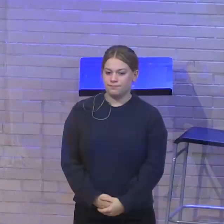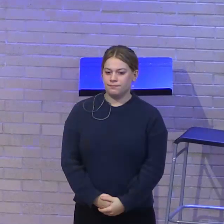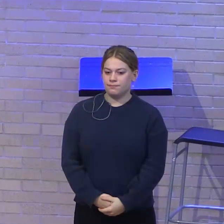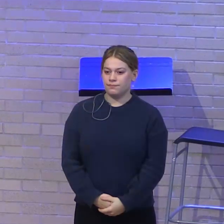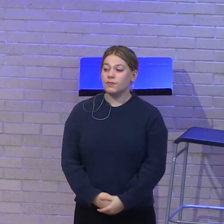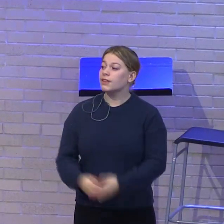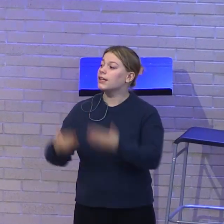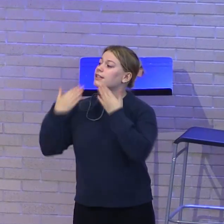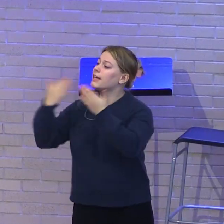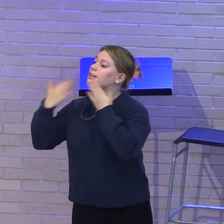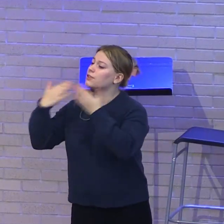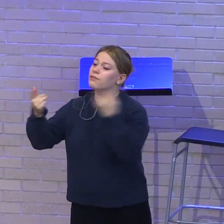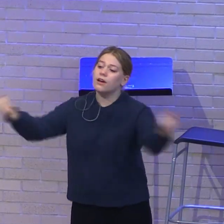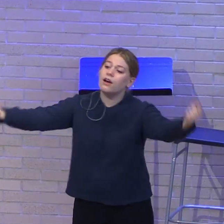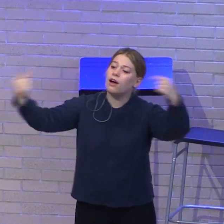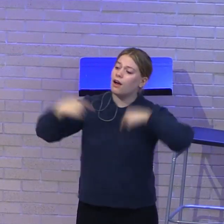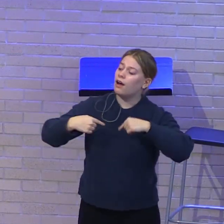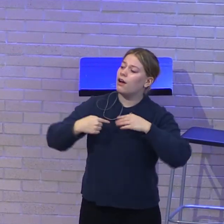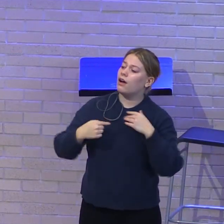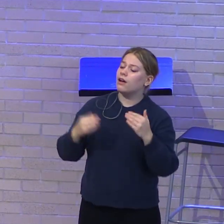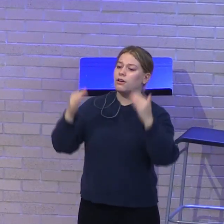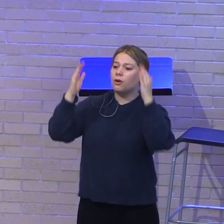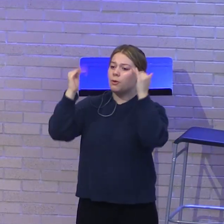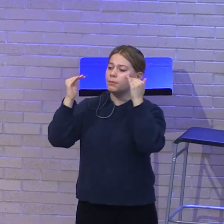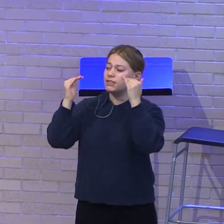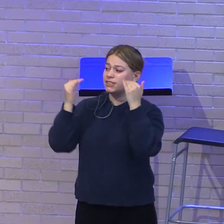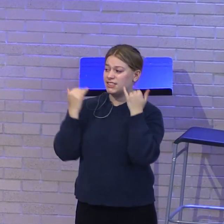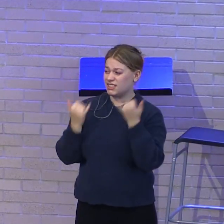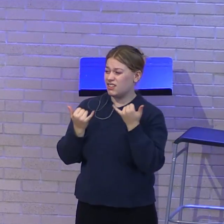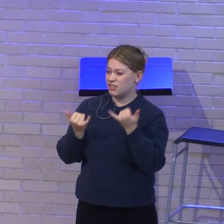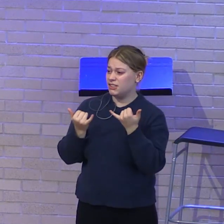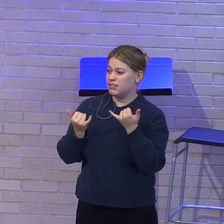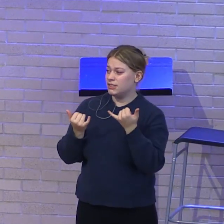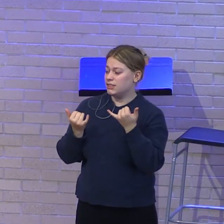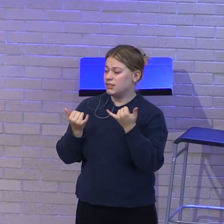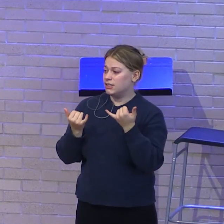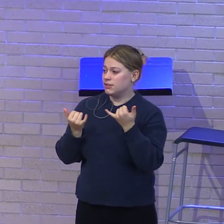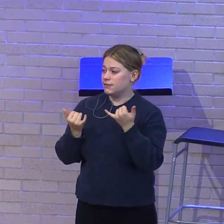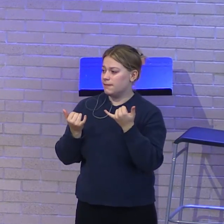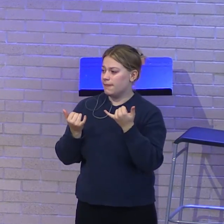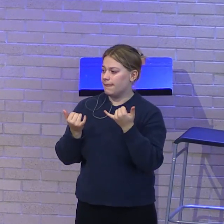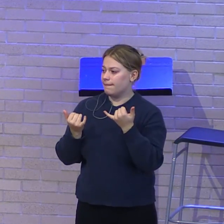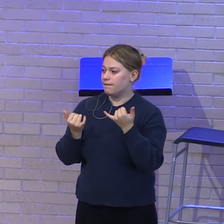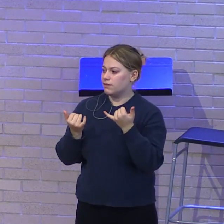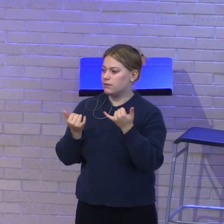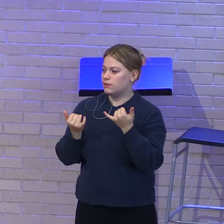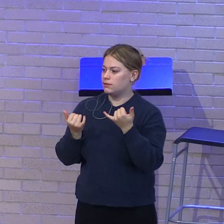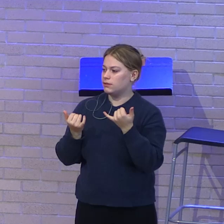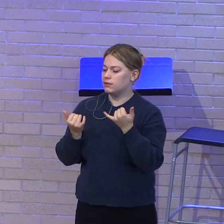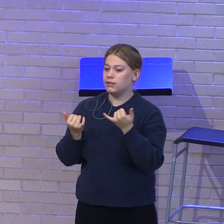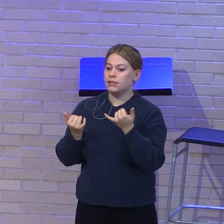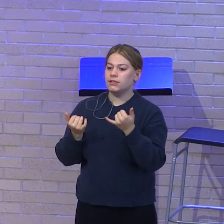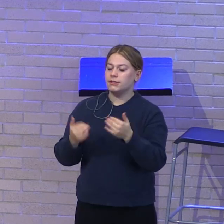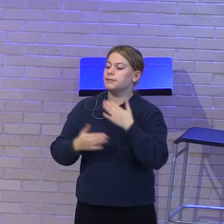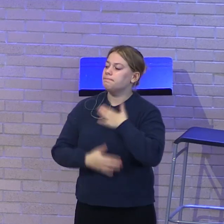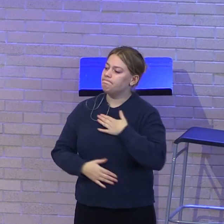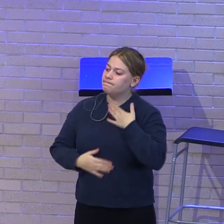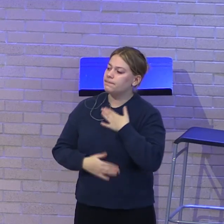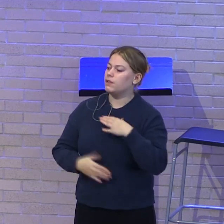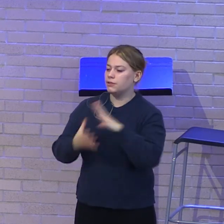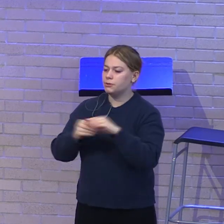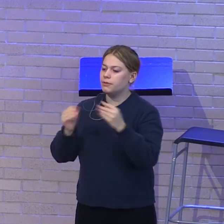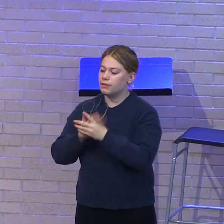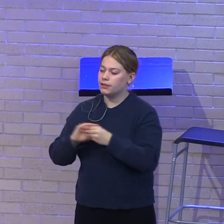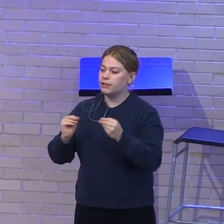Well, thank you all for coming, and I hope you'll take a moment to share your appreciation with our storytellers. So if we could